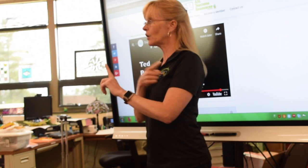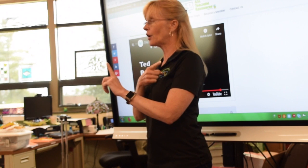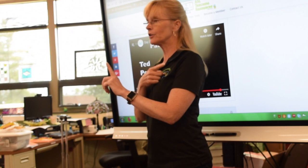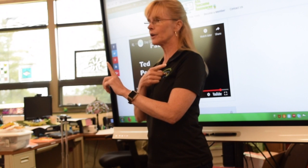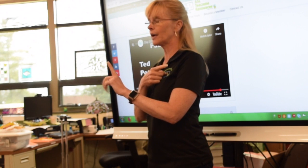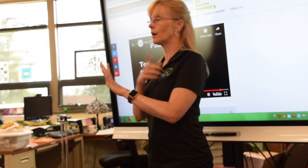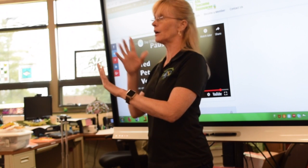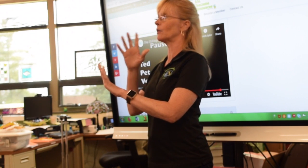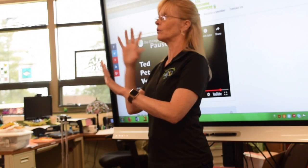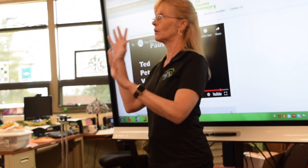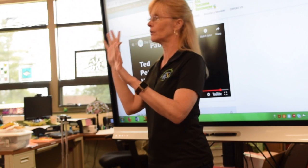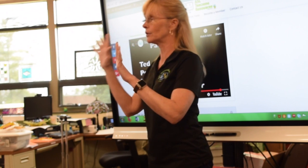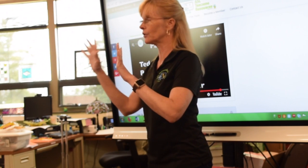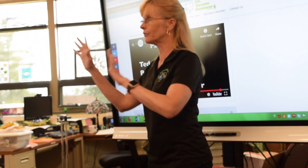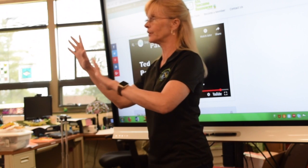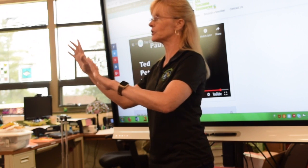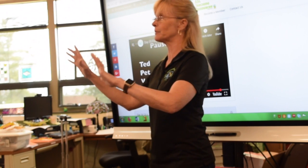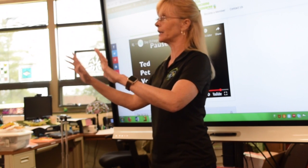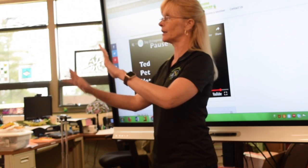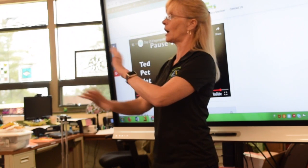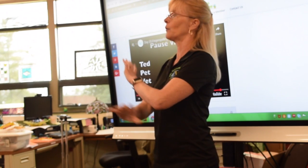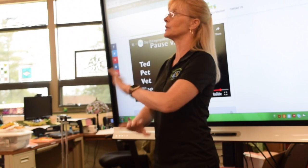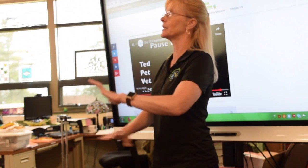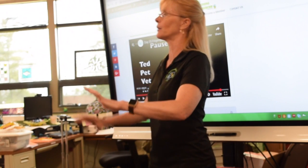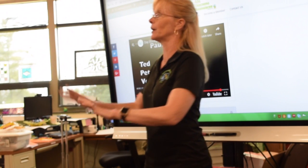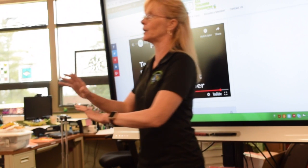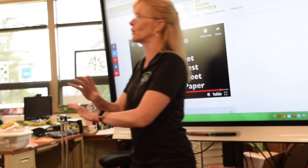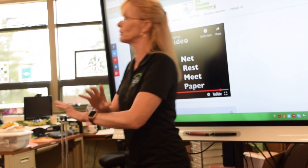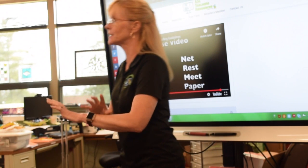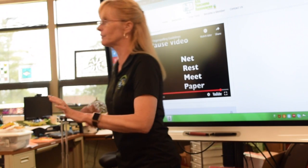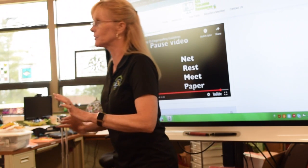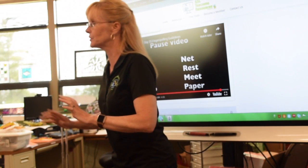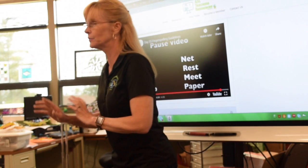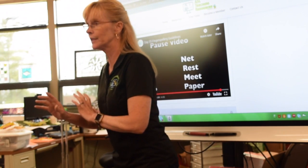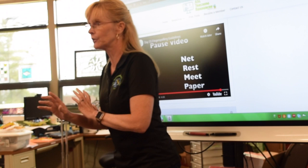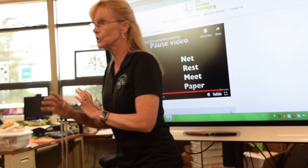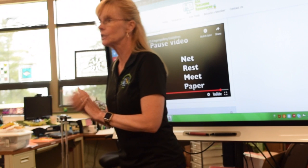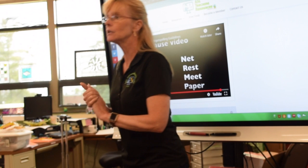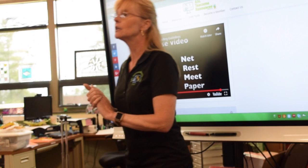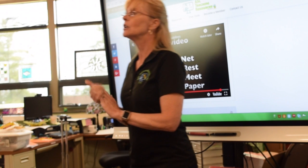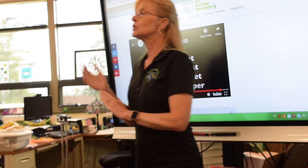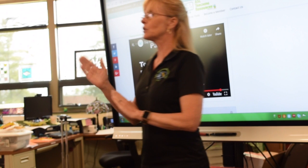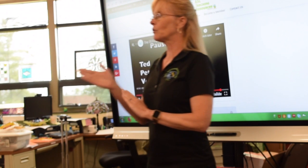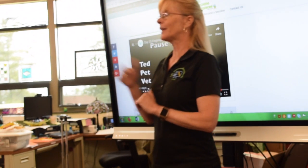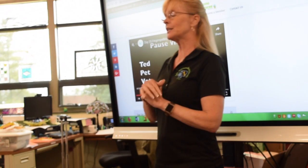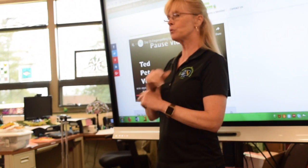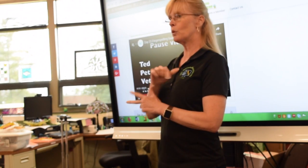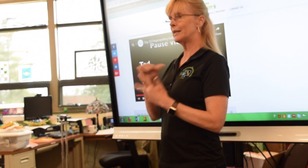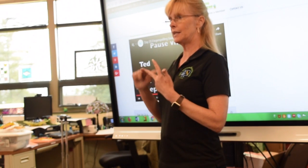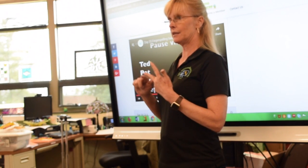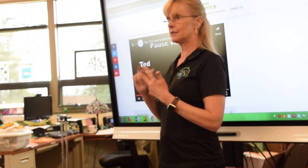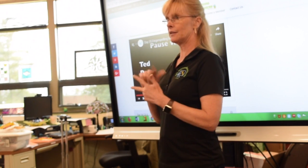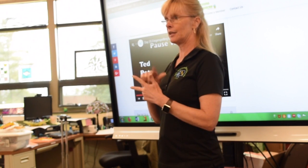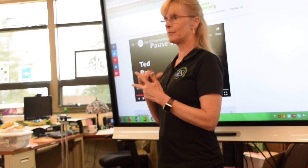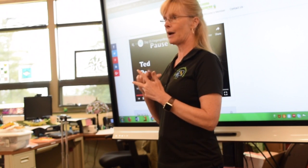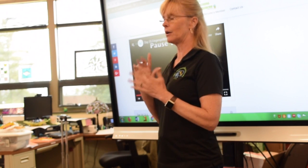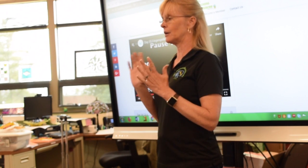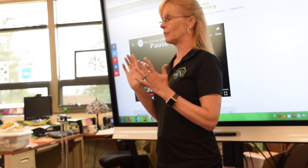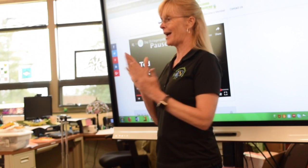guard, you're like, oh, hold on, you're finger spelling. I was not ready. What was that first 2 letters? So that's one hint to think about